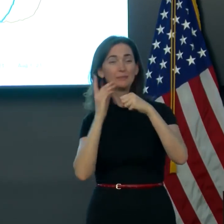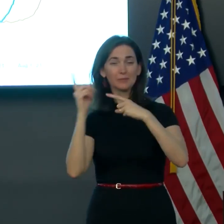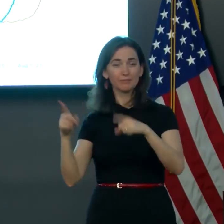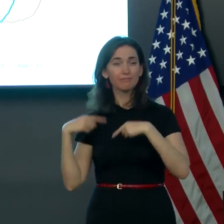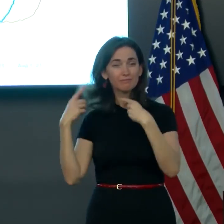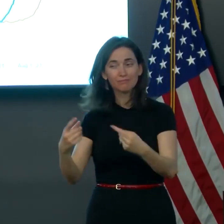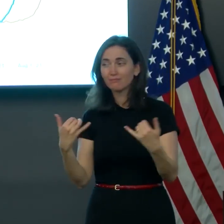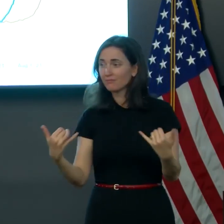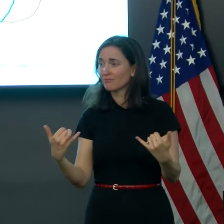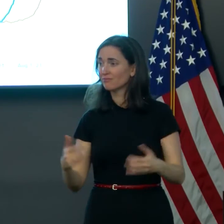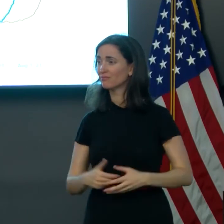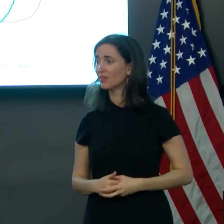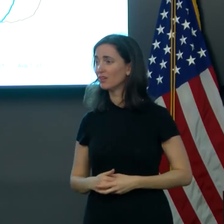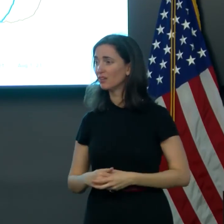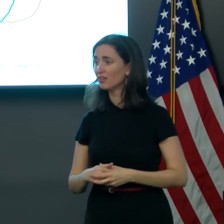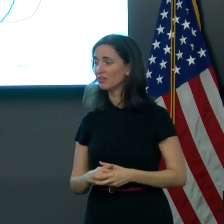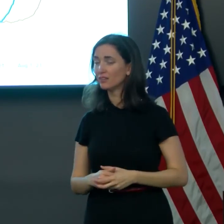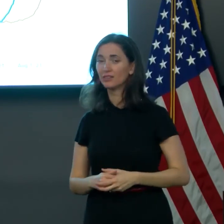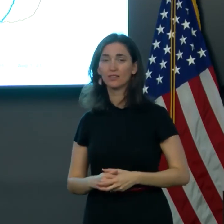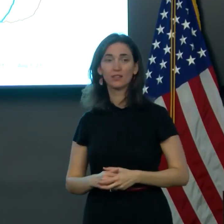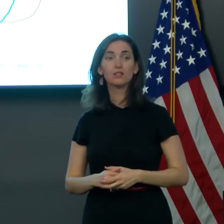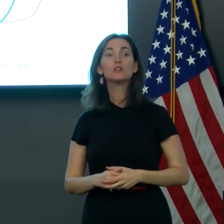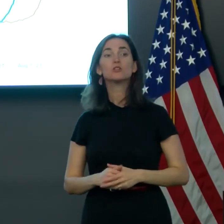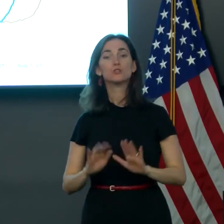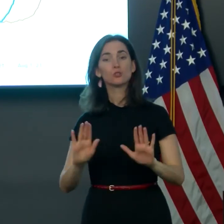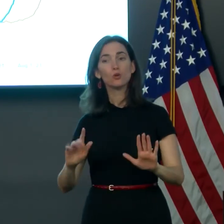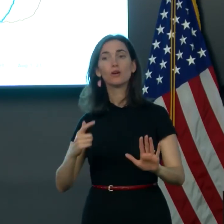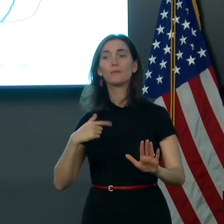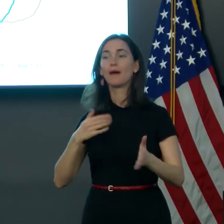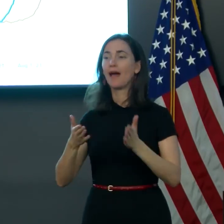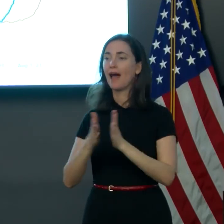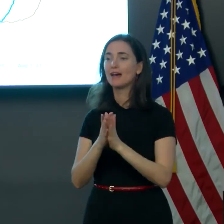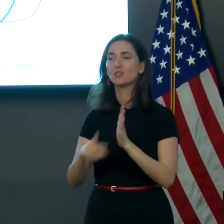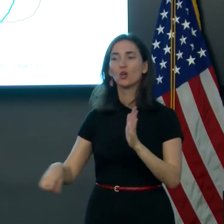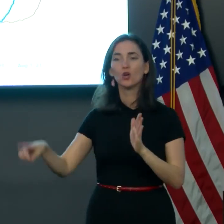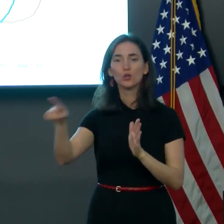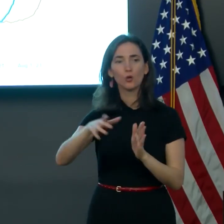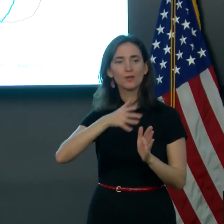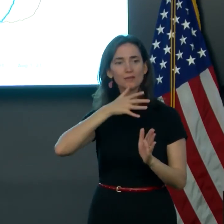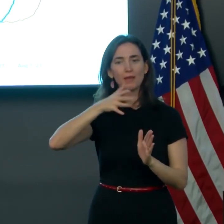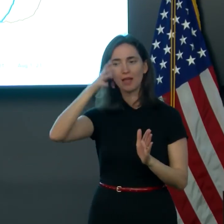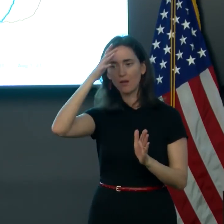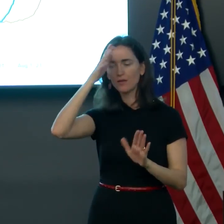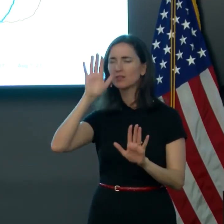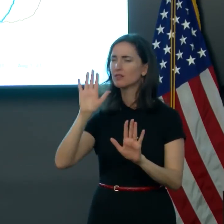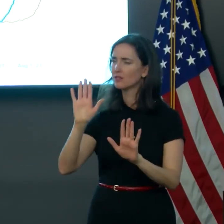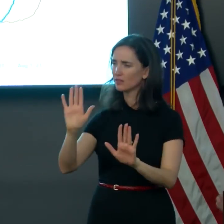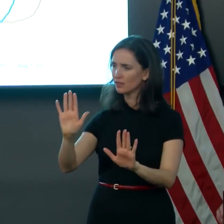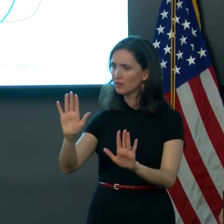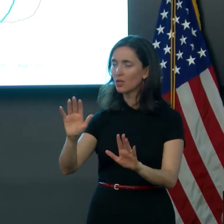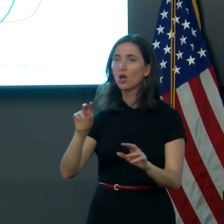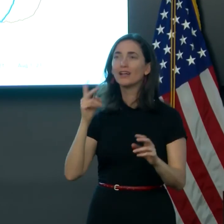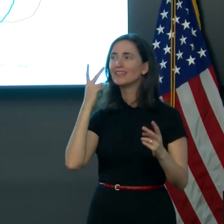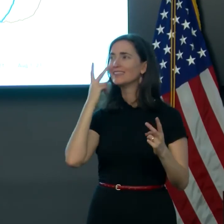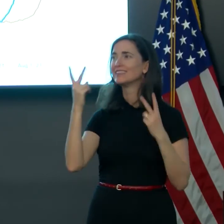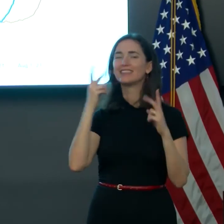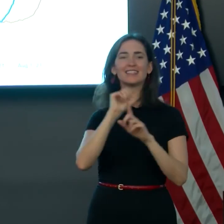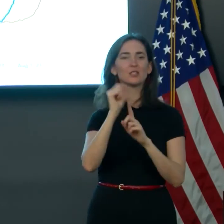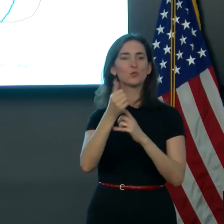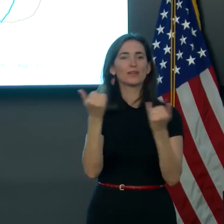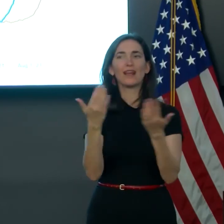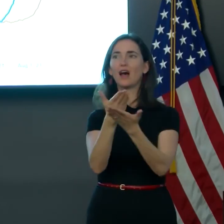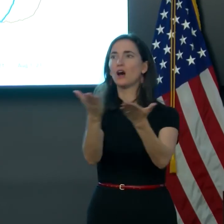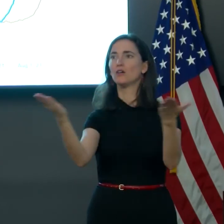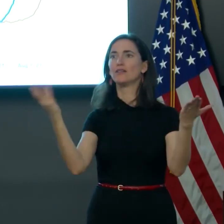while now. And so I would just ask parents to take a look at the current situation that we